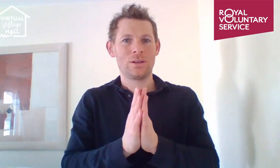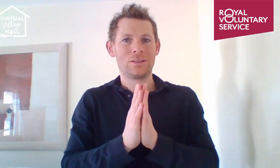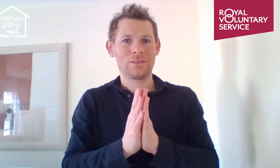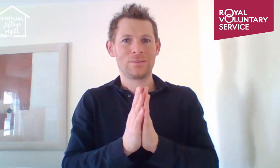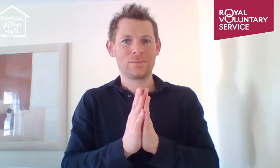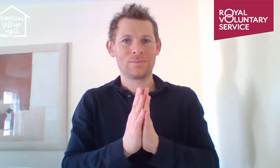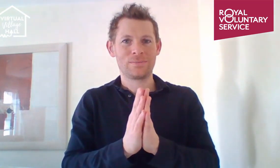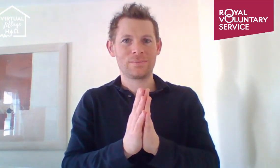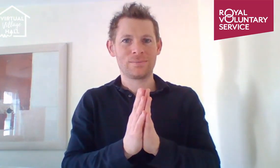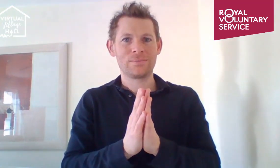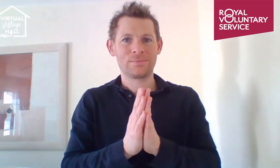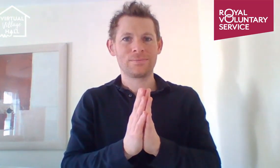or RE like this.